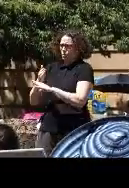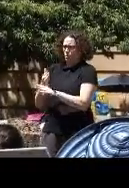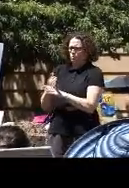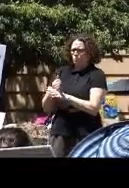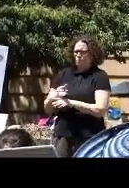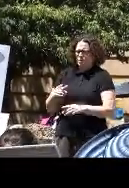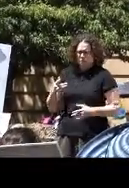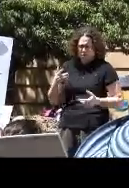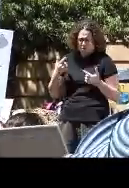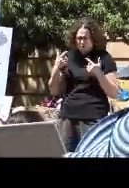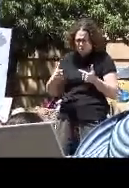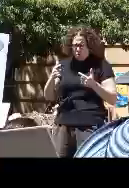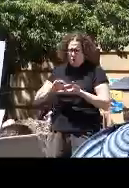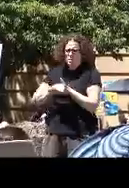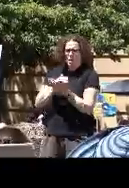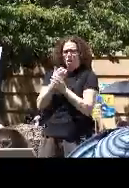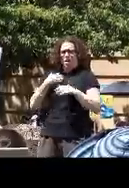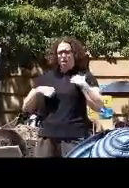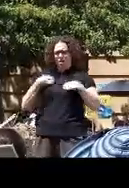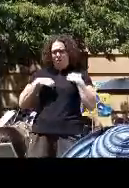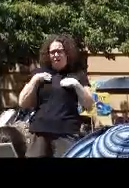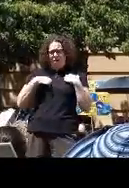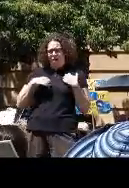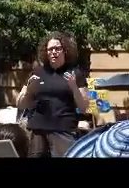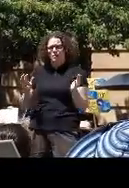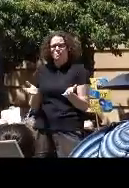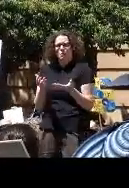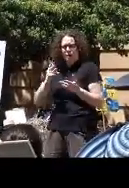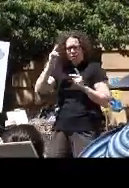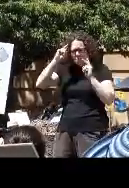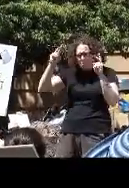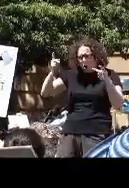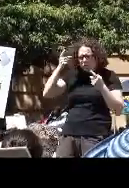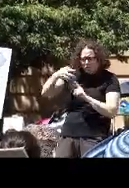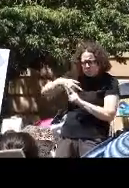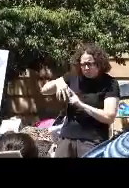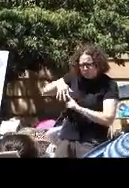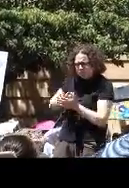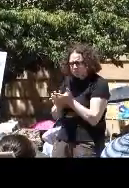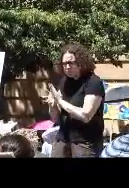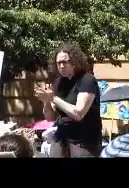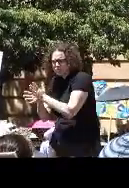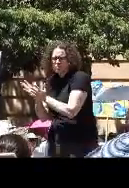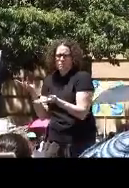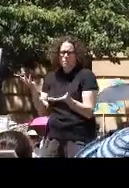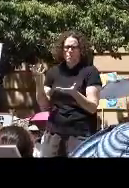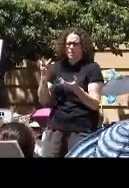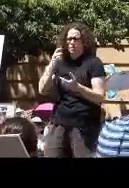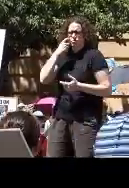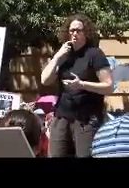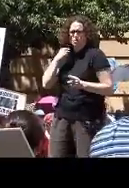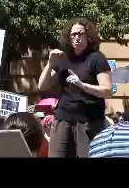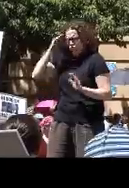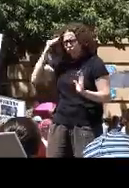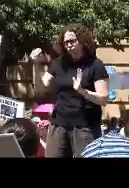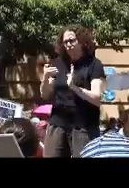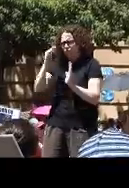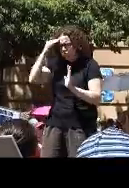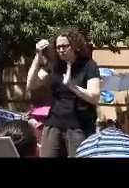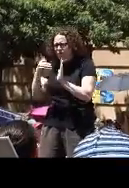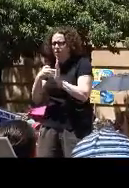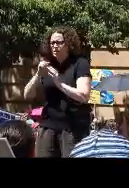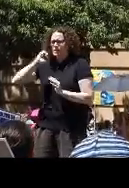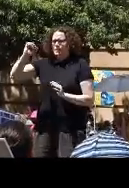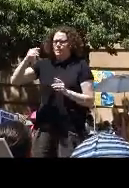he takes far too much pleasure playing politics in riling up and seeking revenge against political